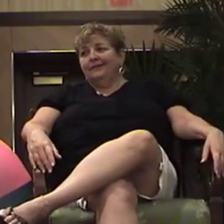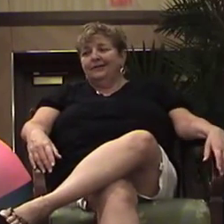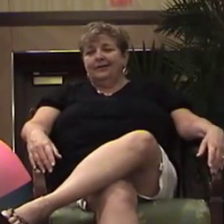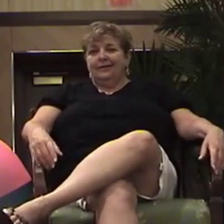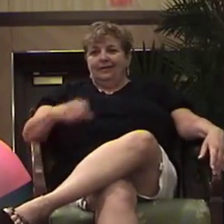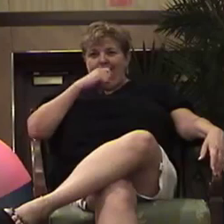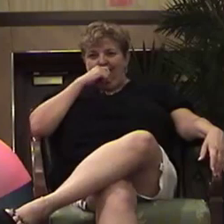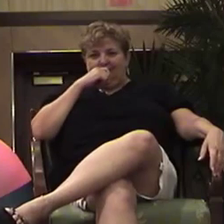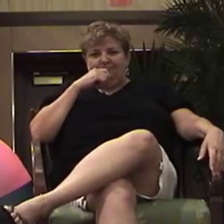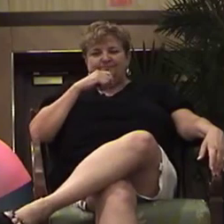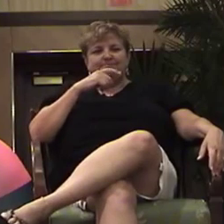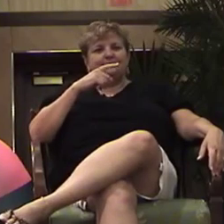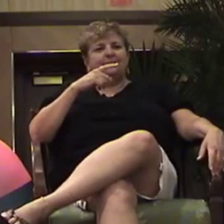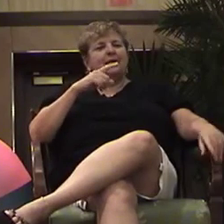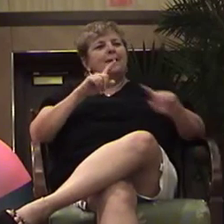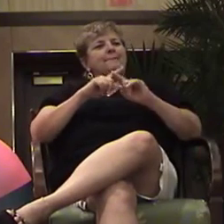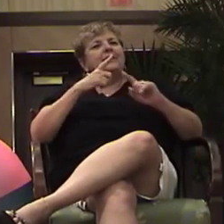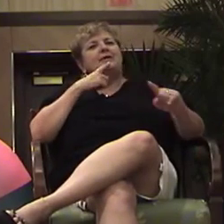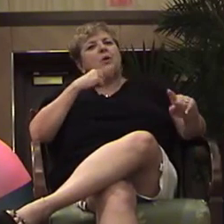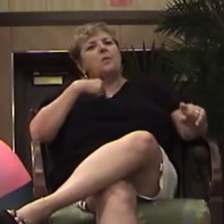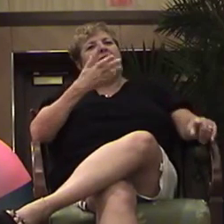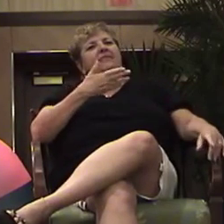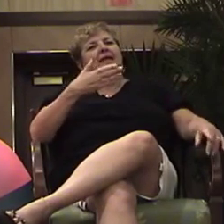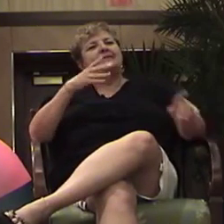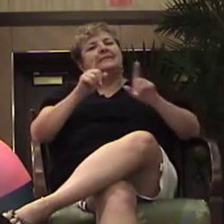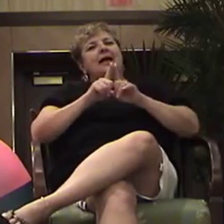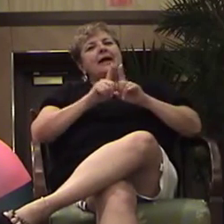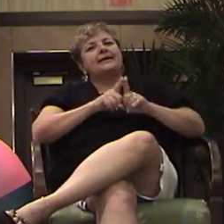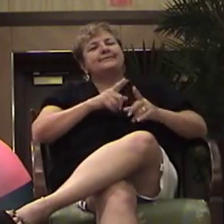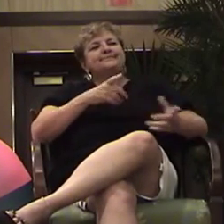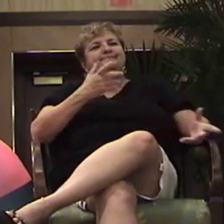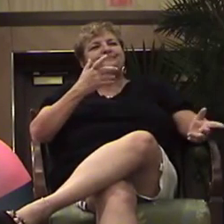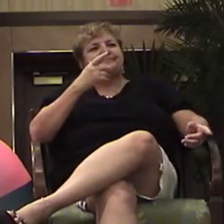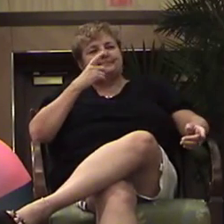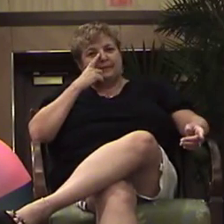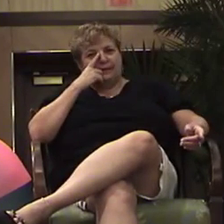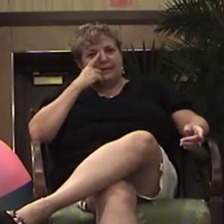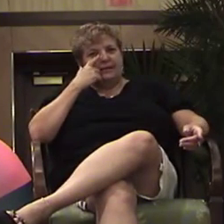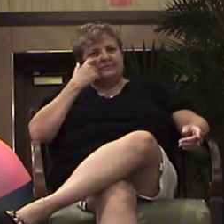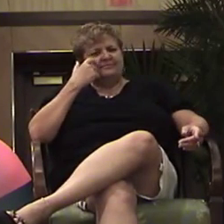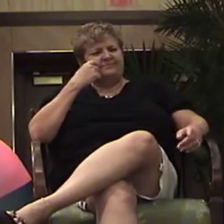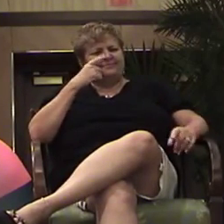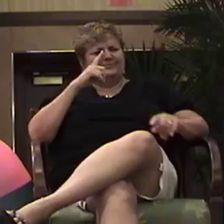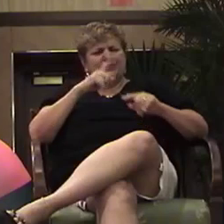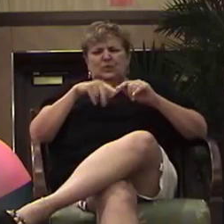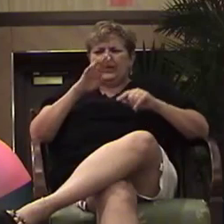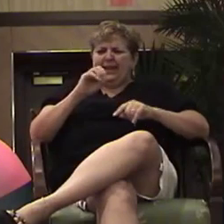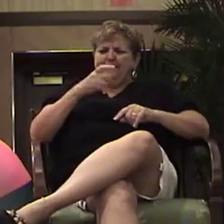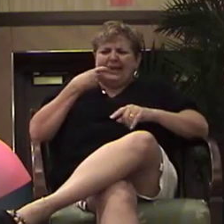But they were telling me things like, you can't be an alcoholic, you're too young.